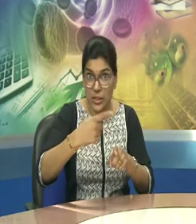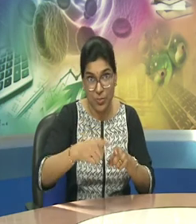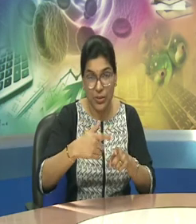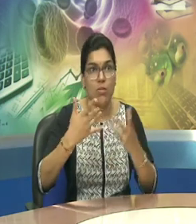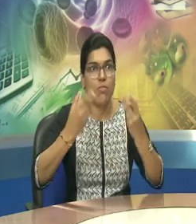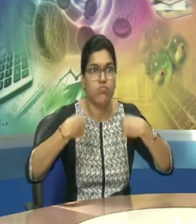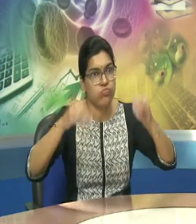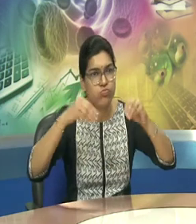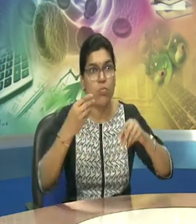Business